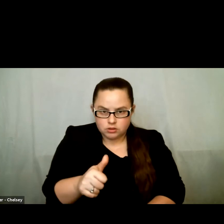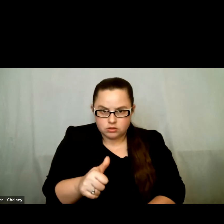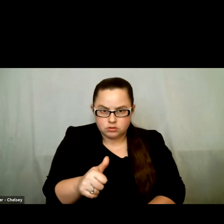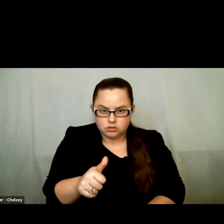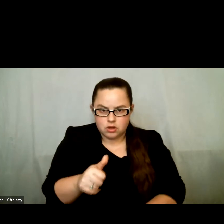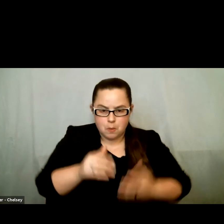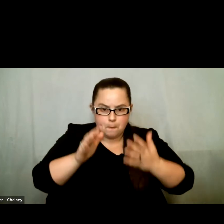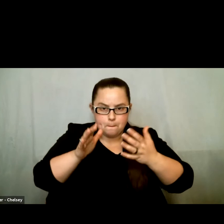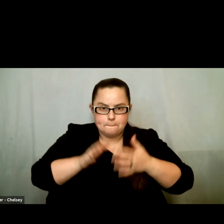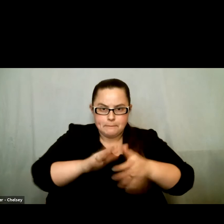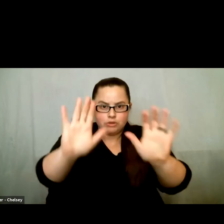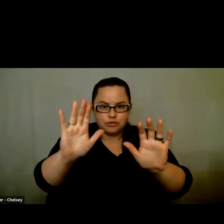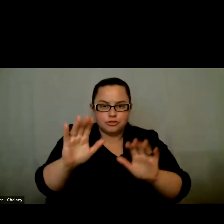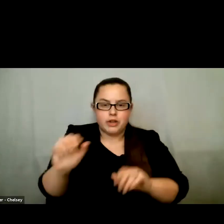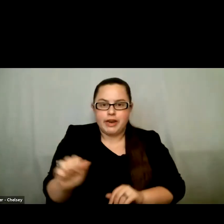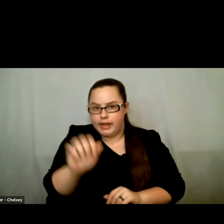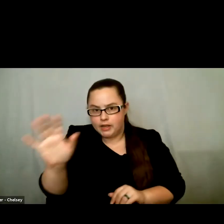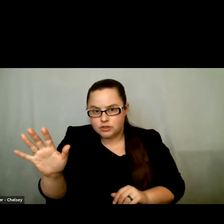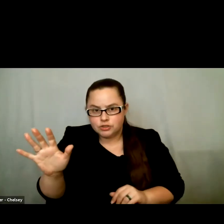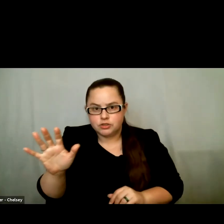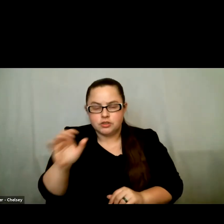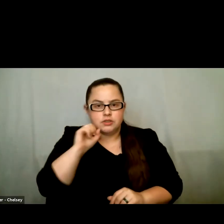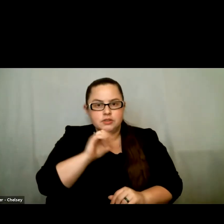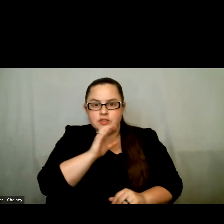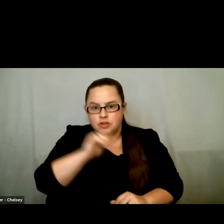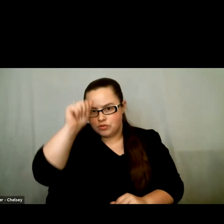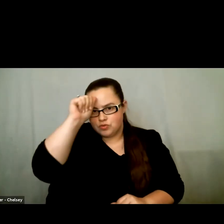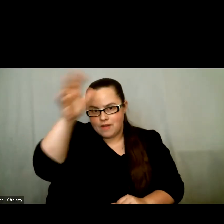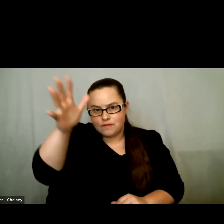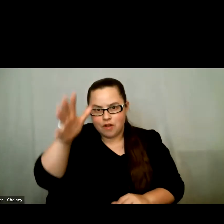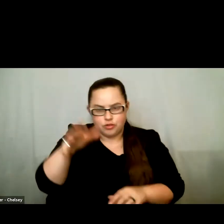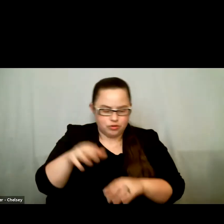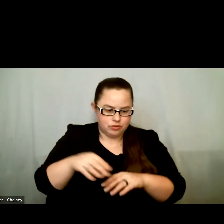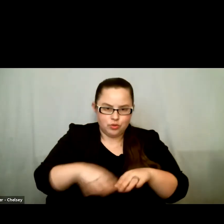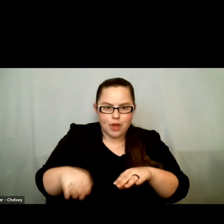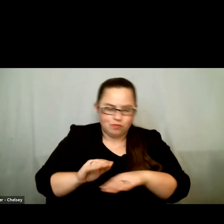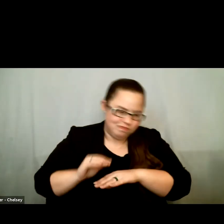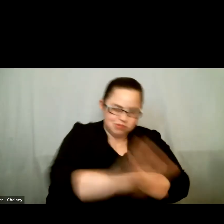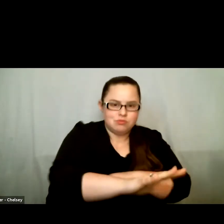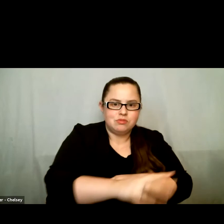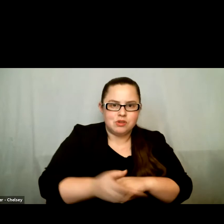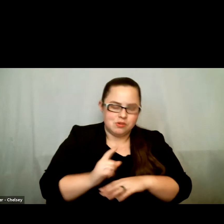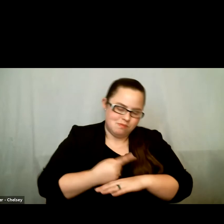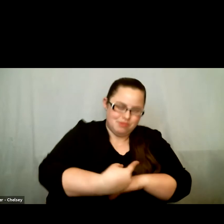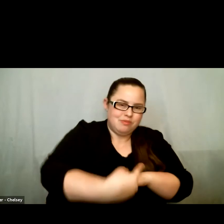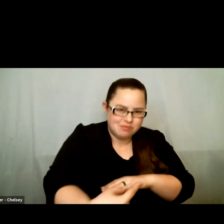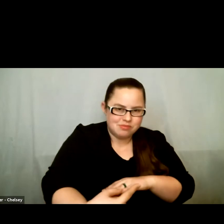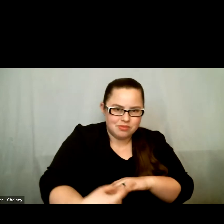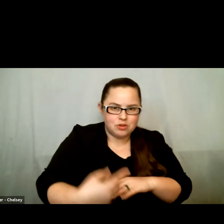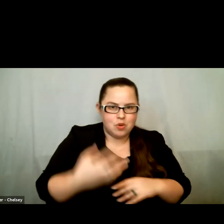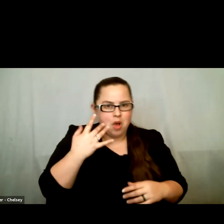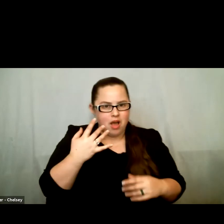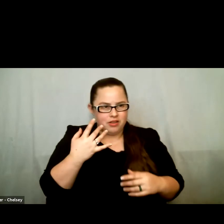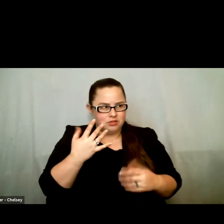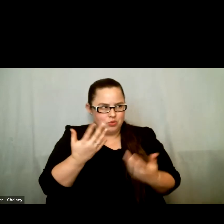push an Asian elderly grandfather to the ground because you don't want somebody